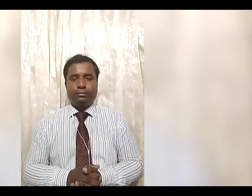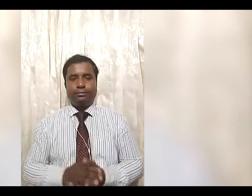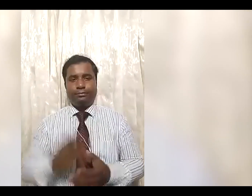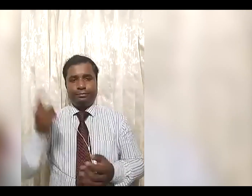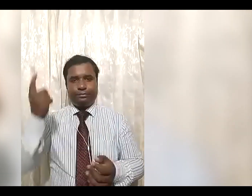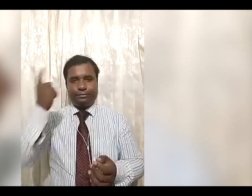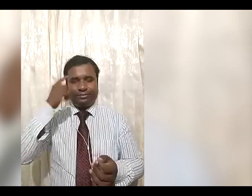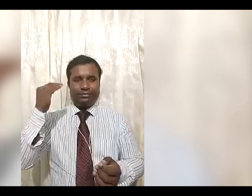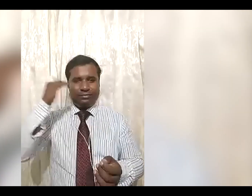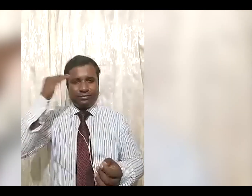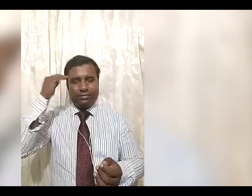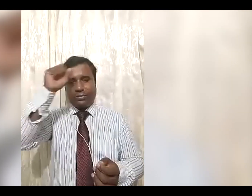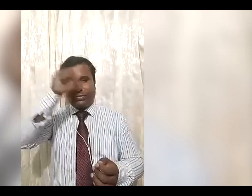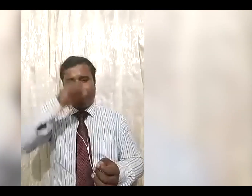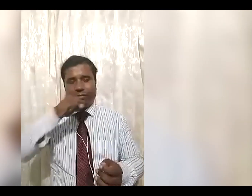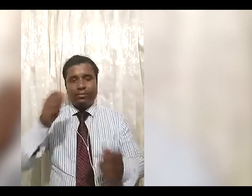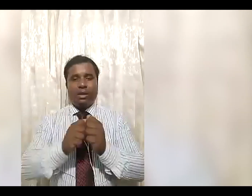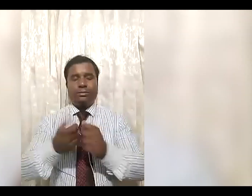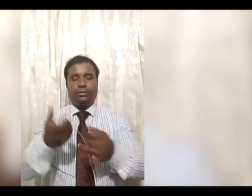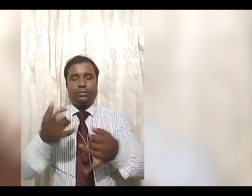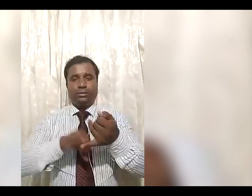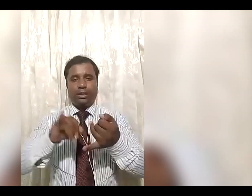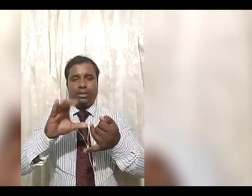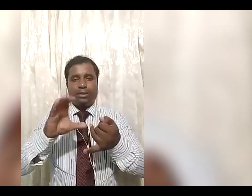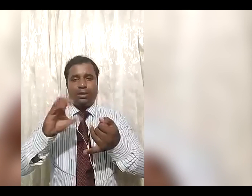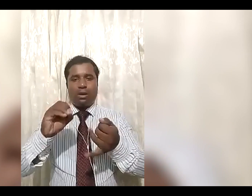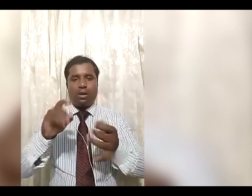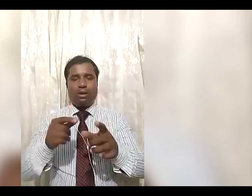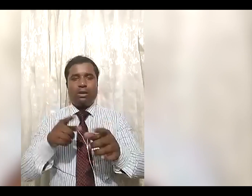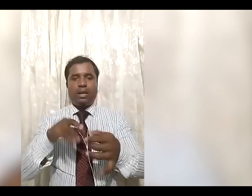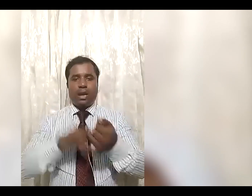disabilities permitted to vote?